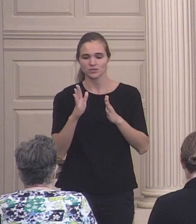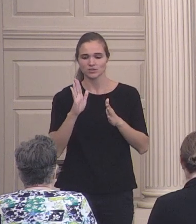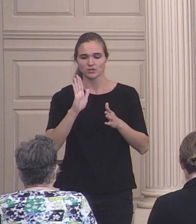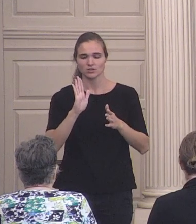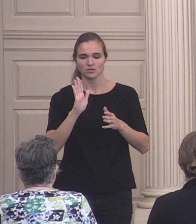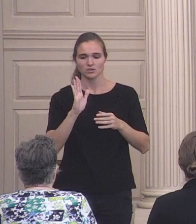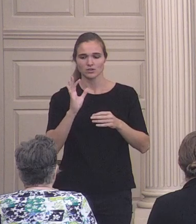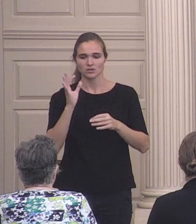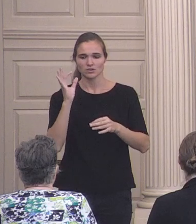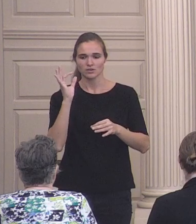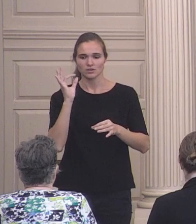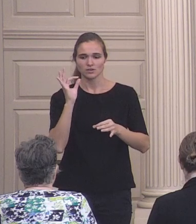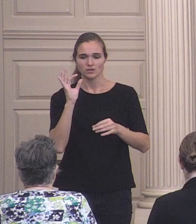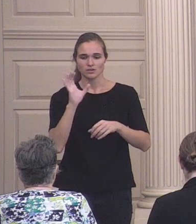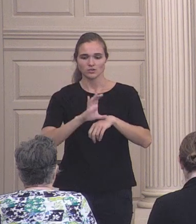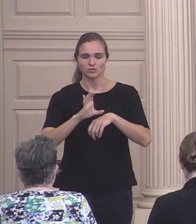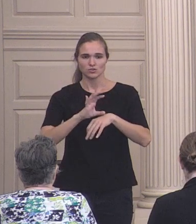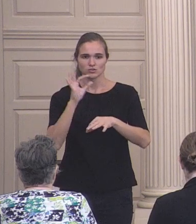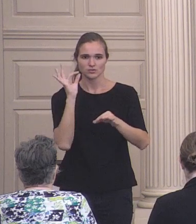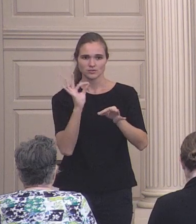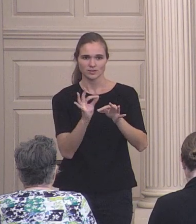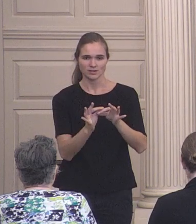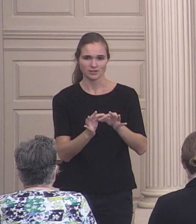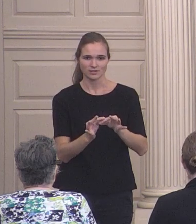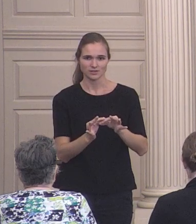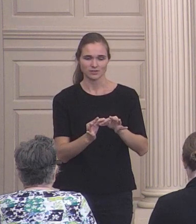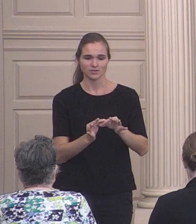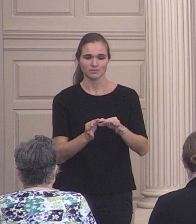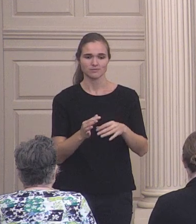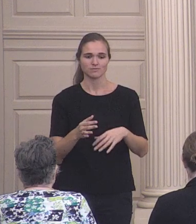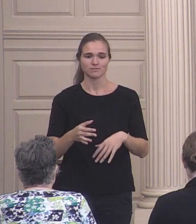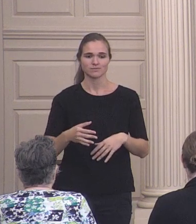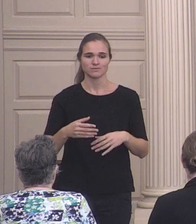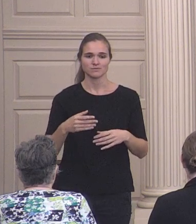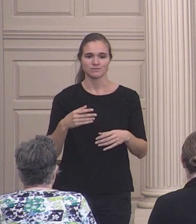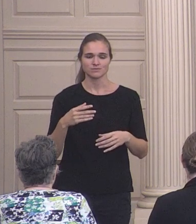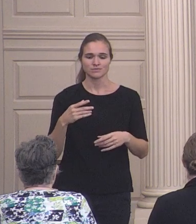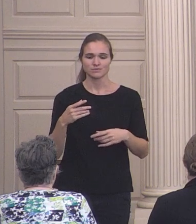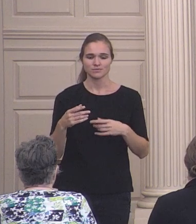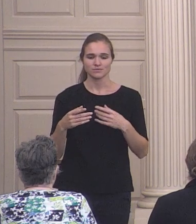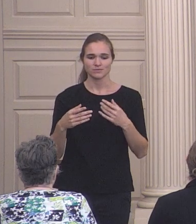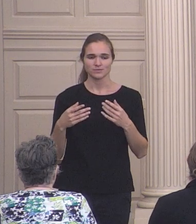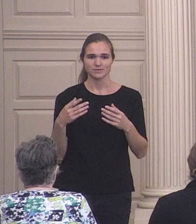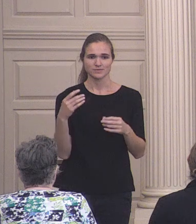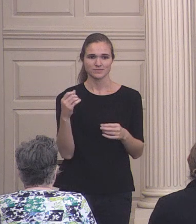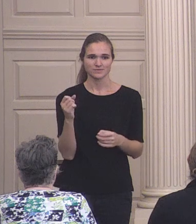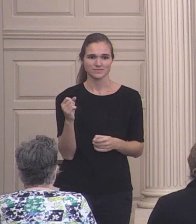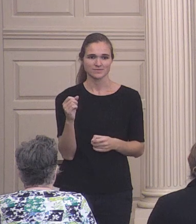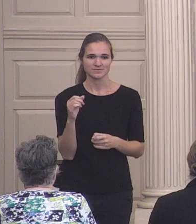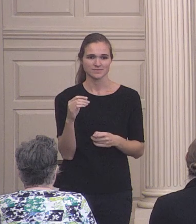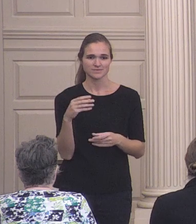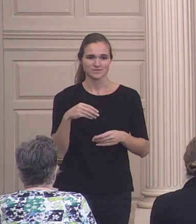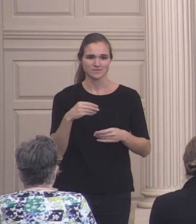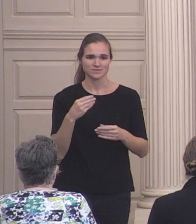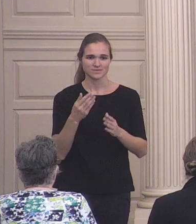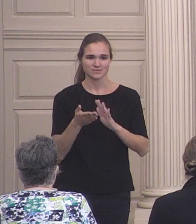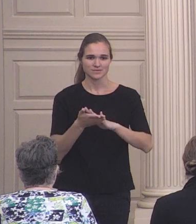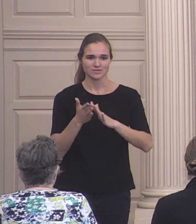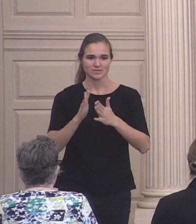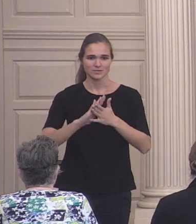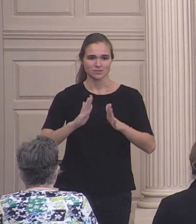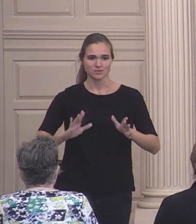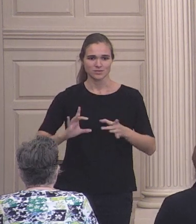church, and graciously grant her peace and unity in accordance with your will, who live and